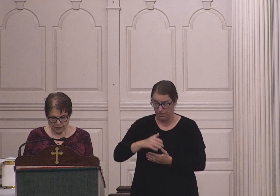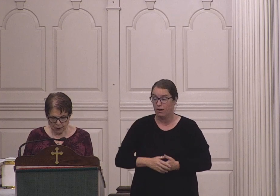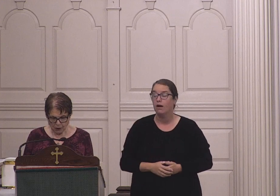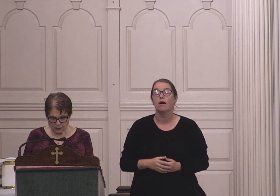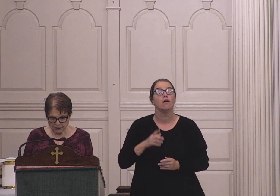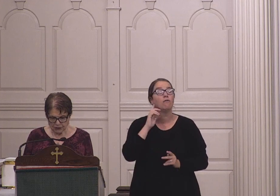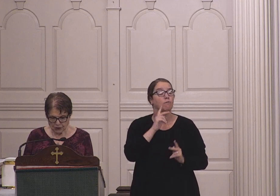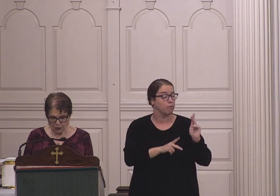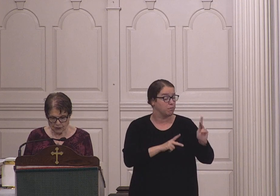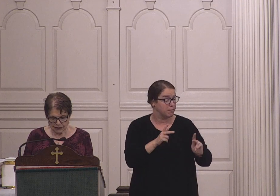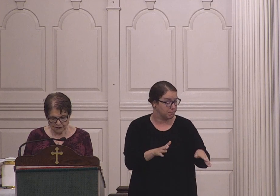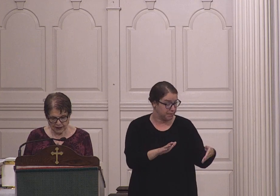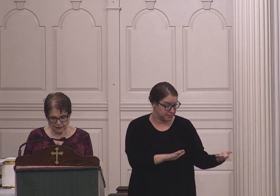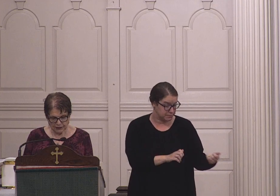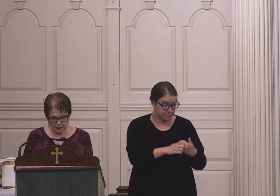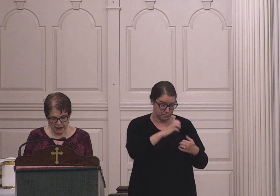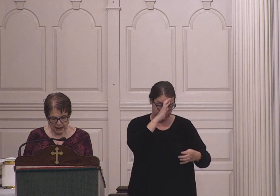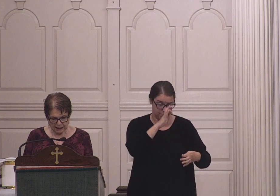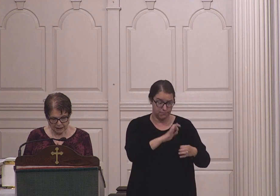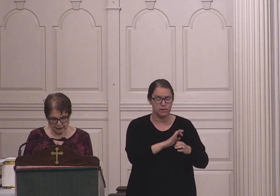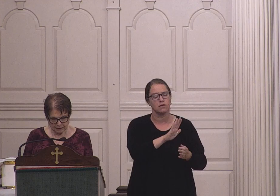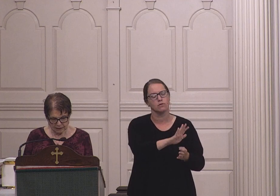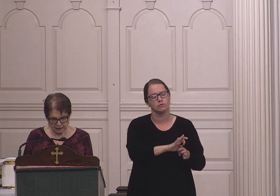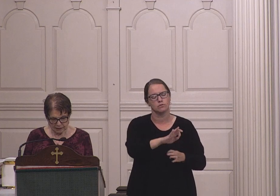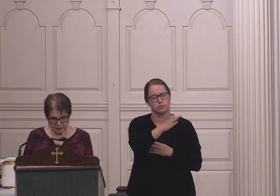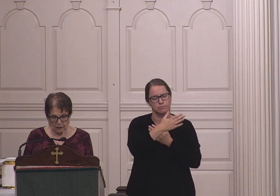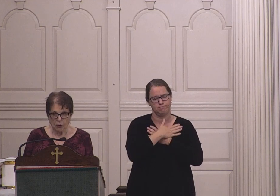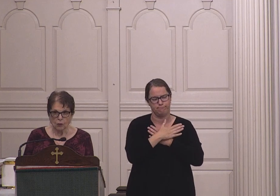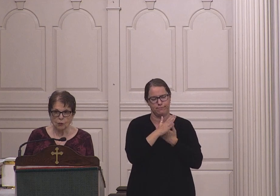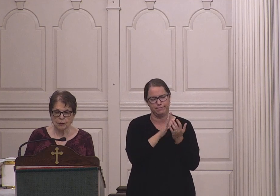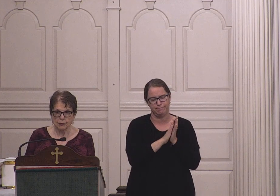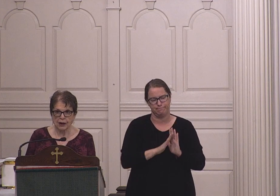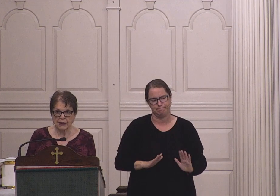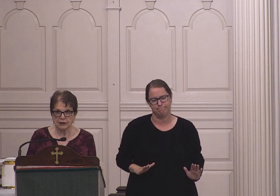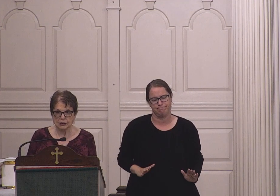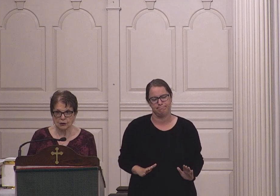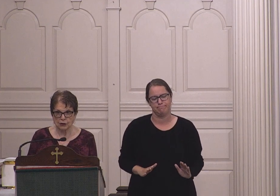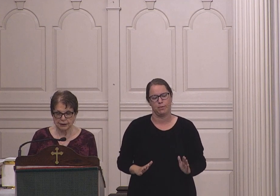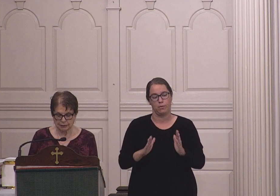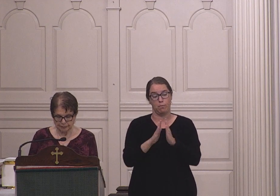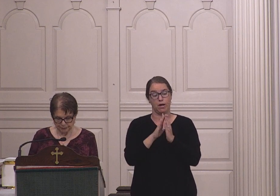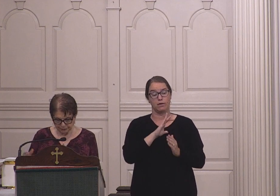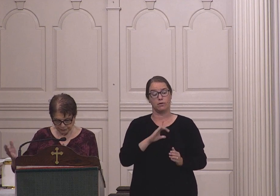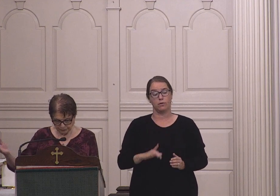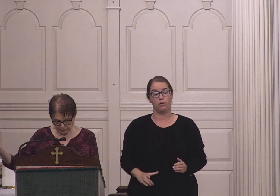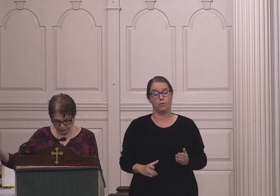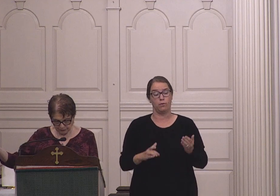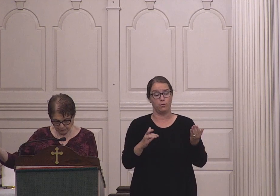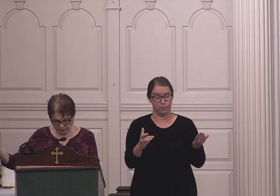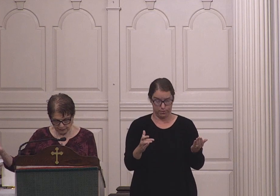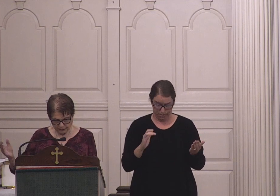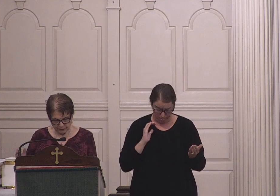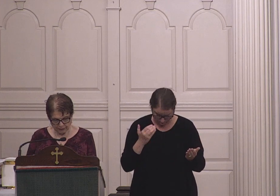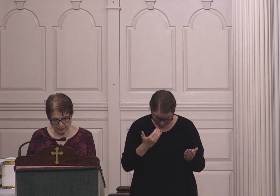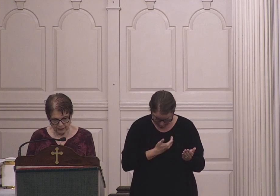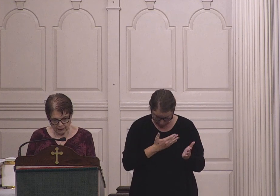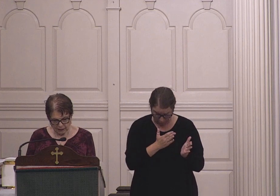For the repose of the souls of the faithful departed, we pray to the Lord.